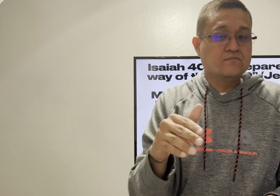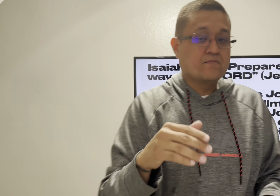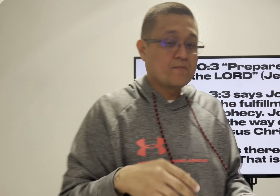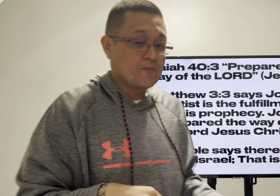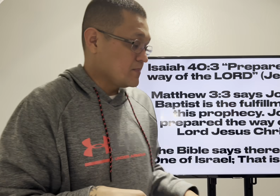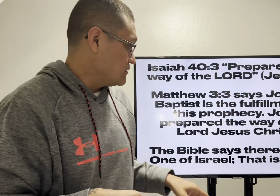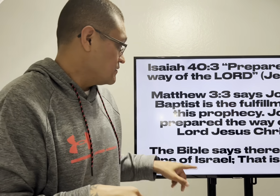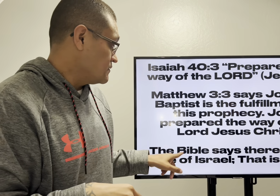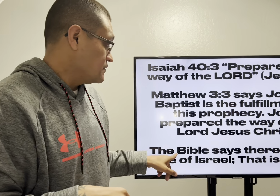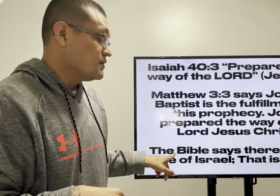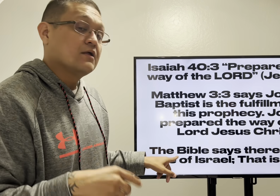Okay?